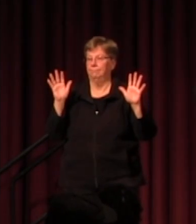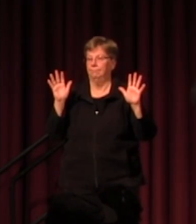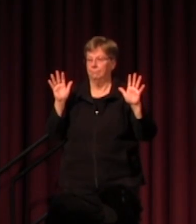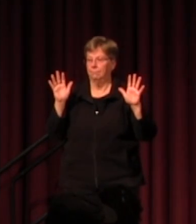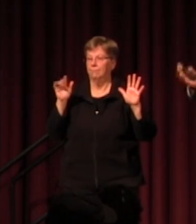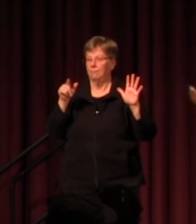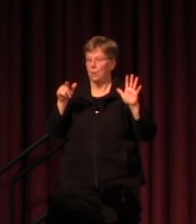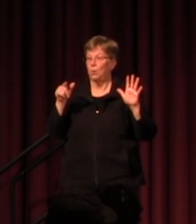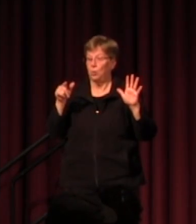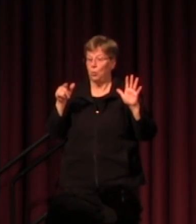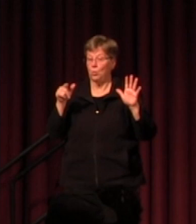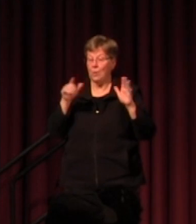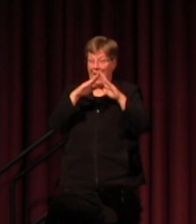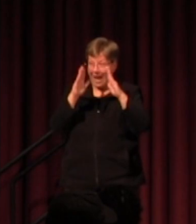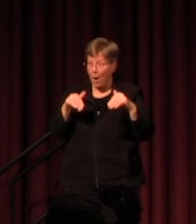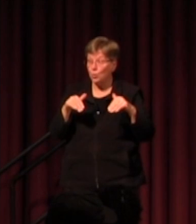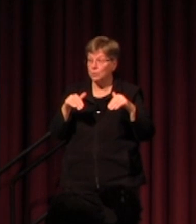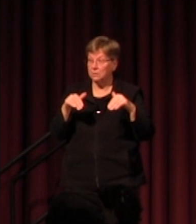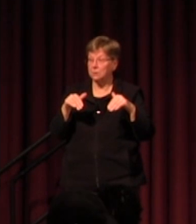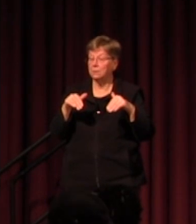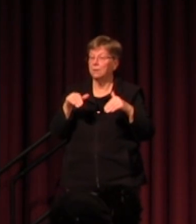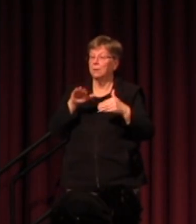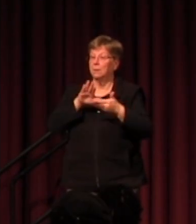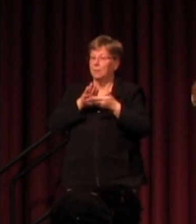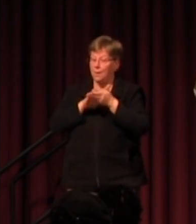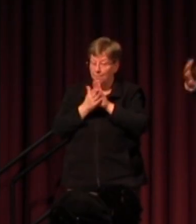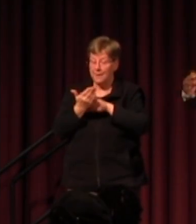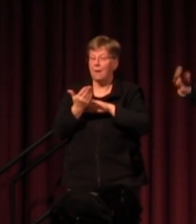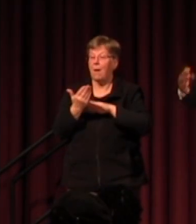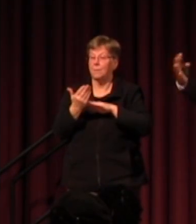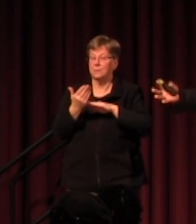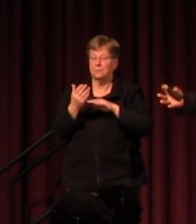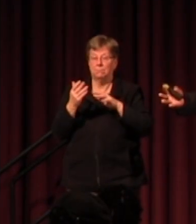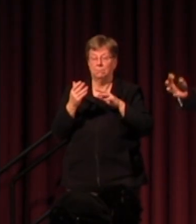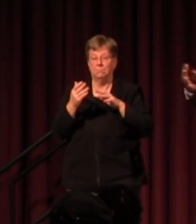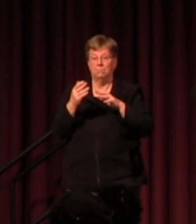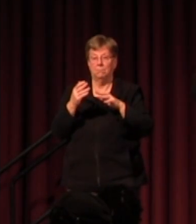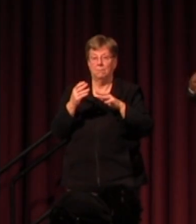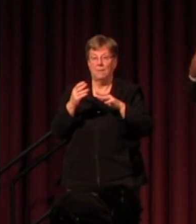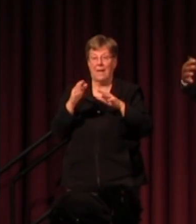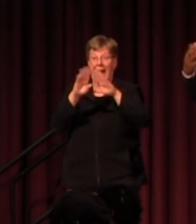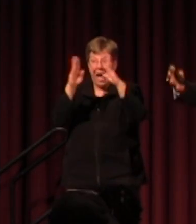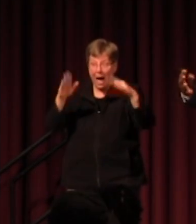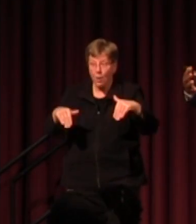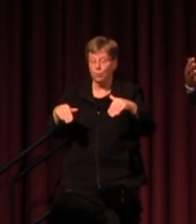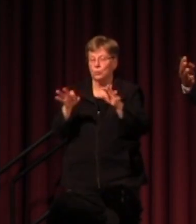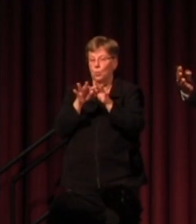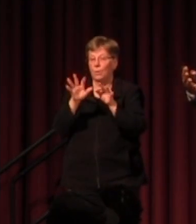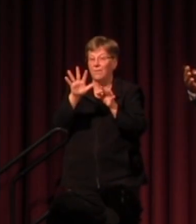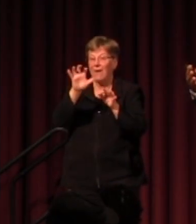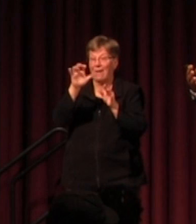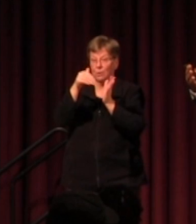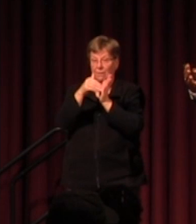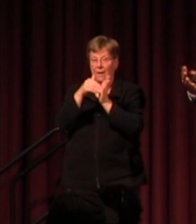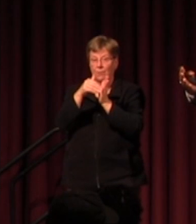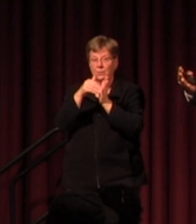You have more value. You've turned the $200,000 that you have into a $500,000 house. You've increased the value